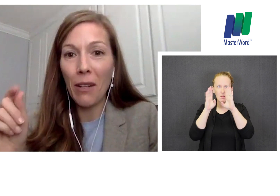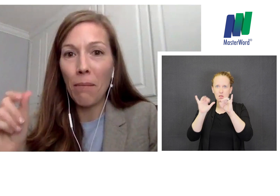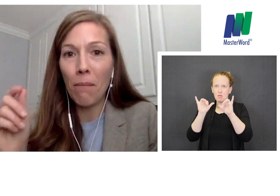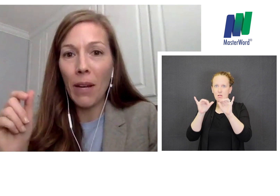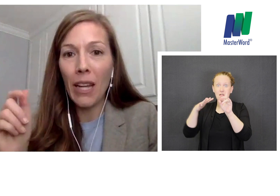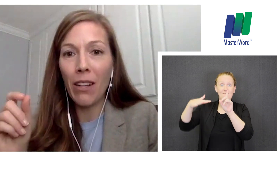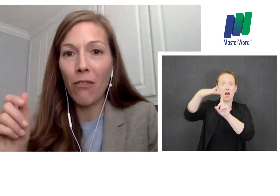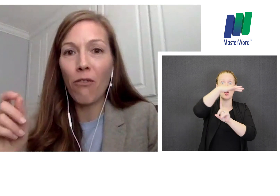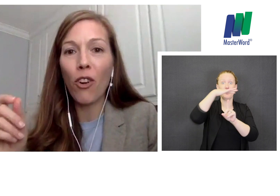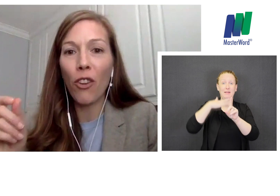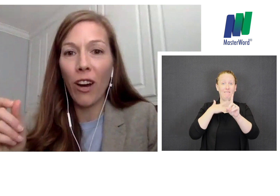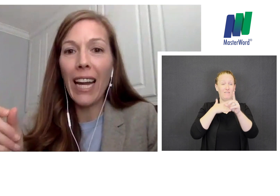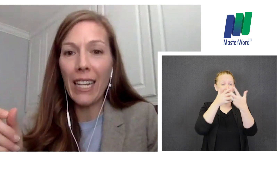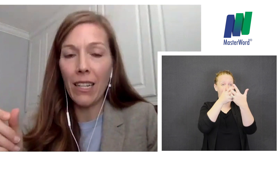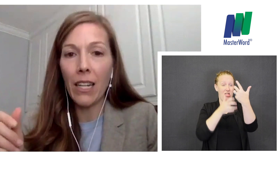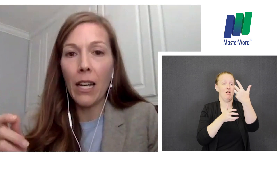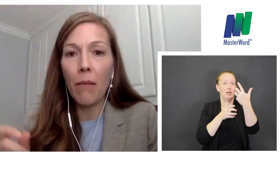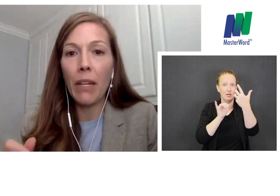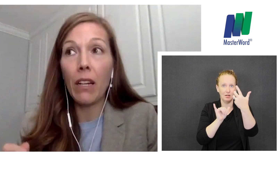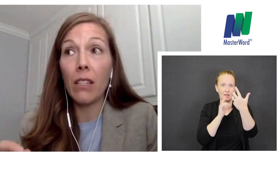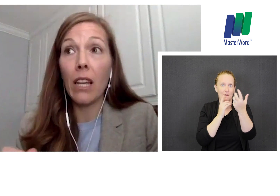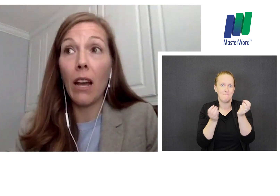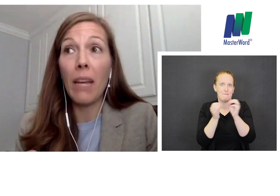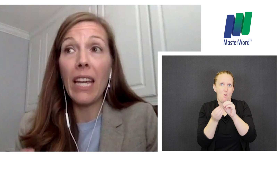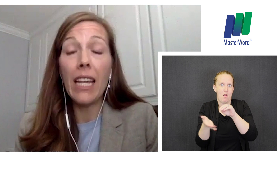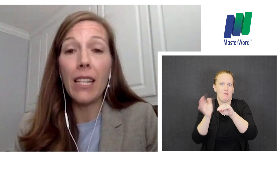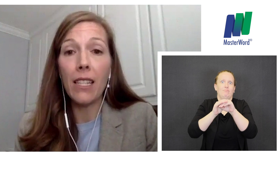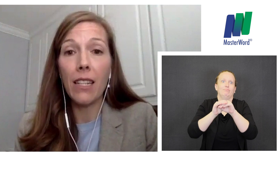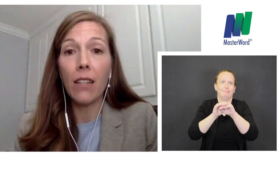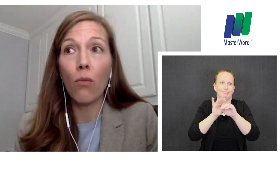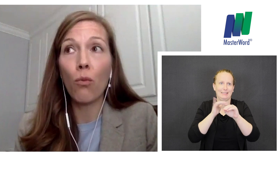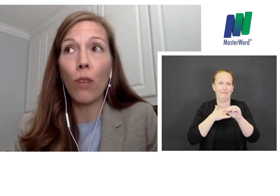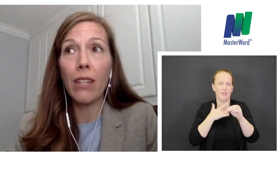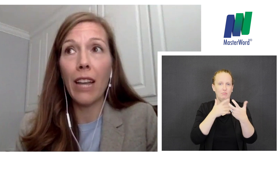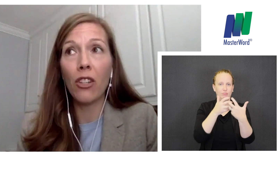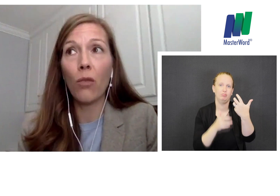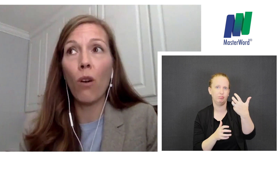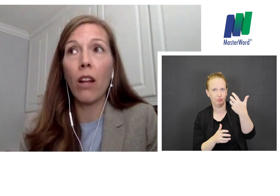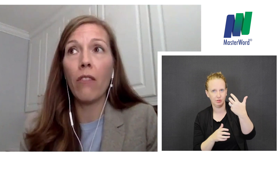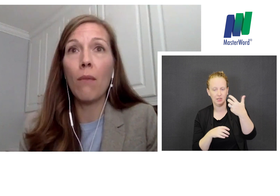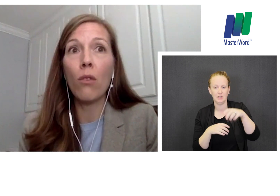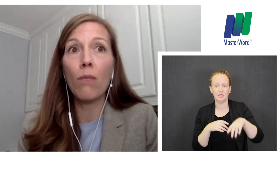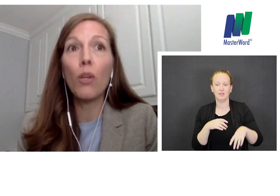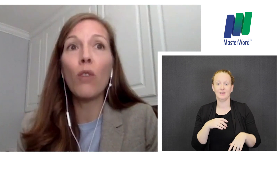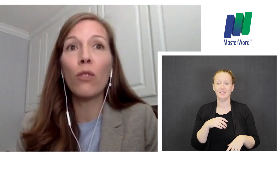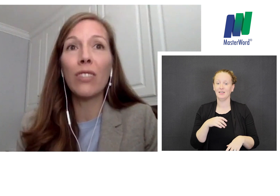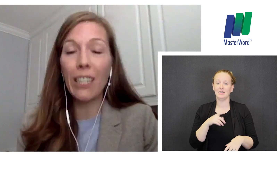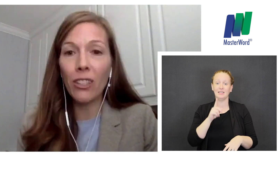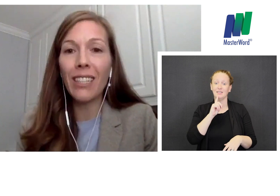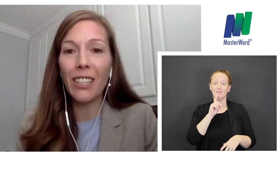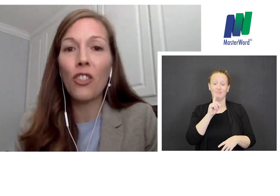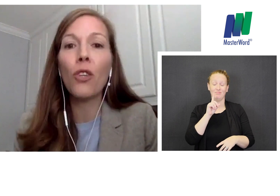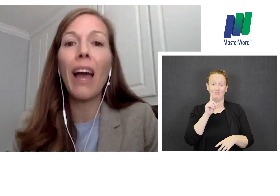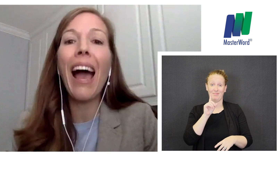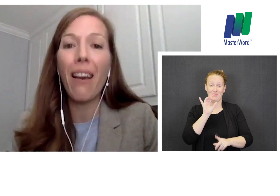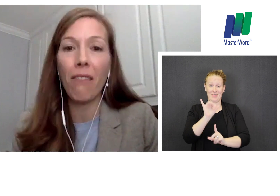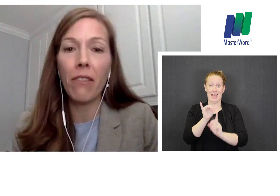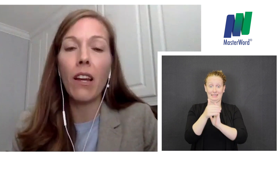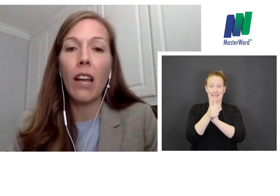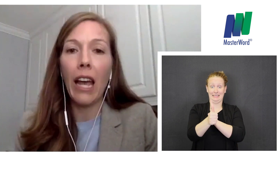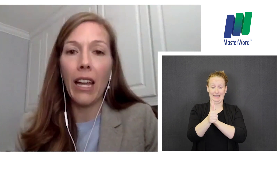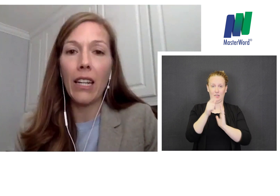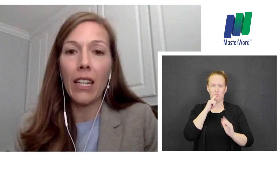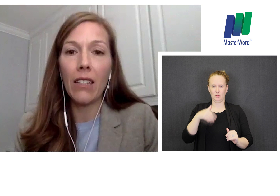is even further heightened, because it's actually one of the most beautiful skill sets to